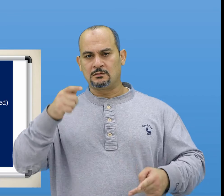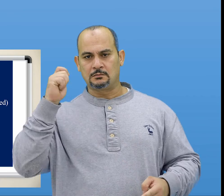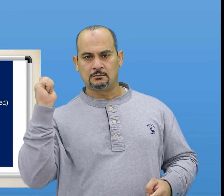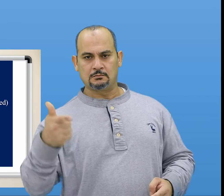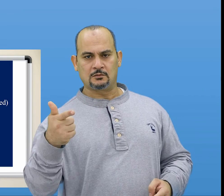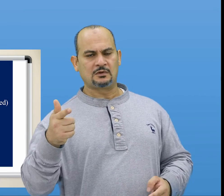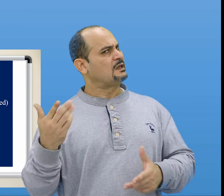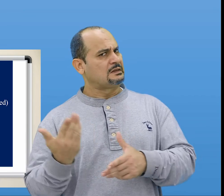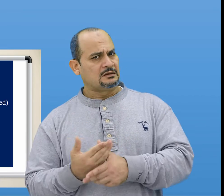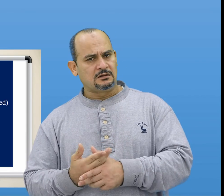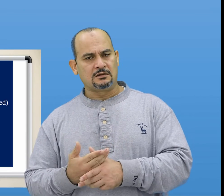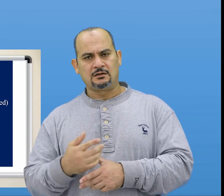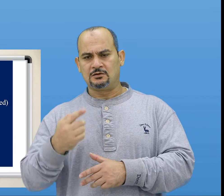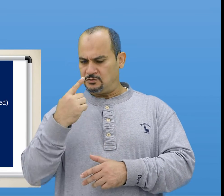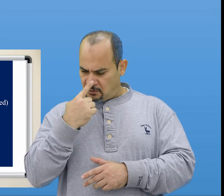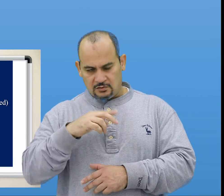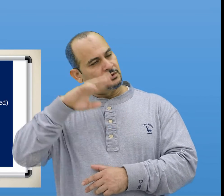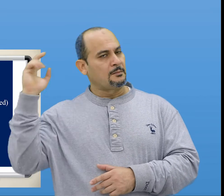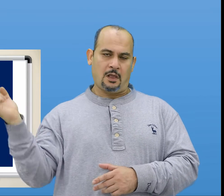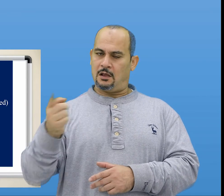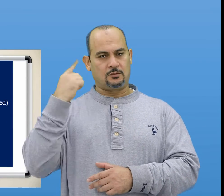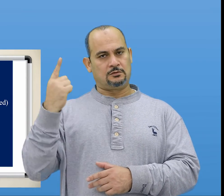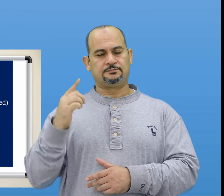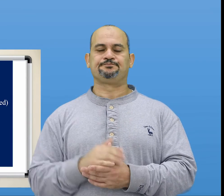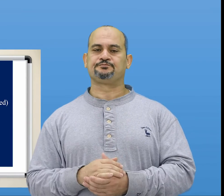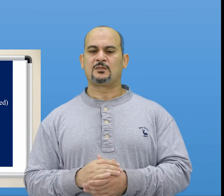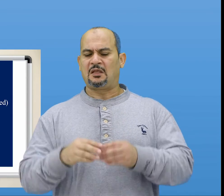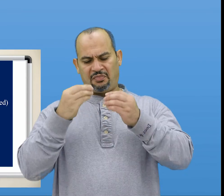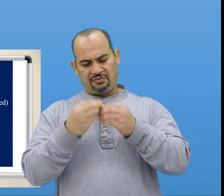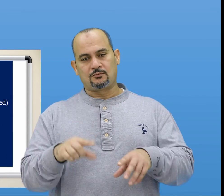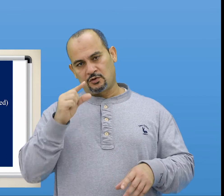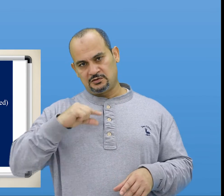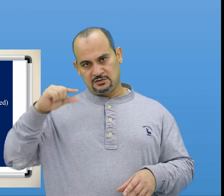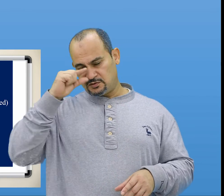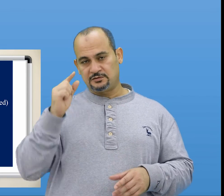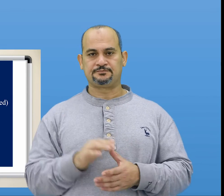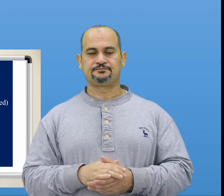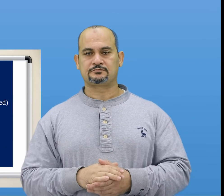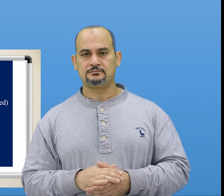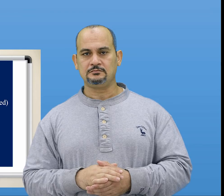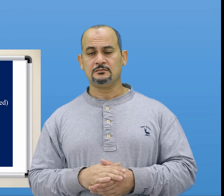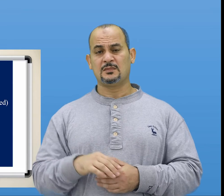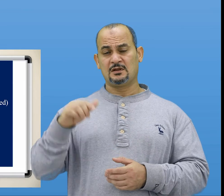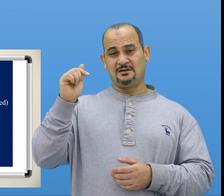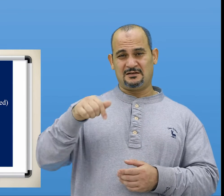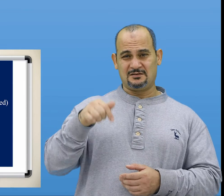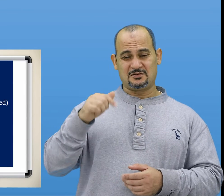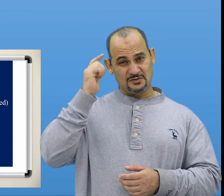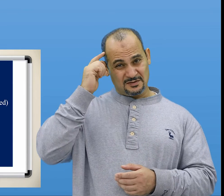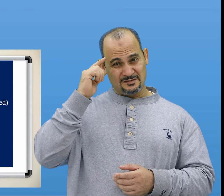life. So people leave their homeland for a better life. So what